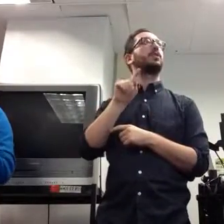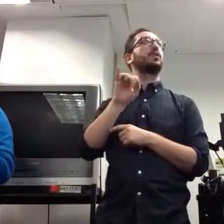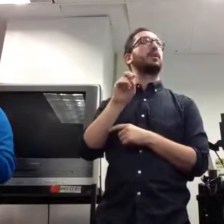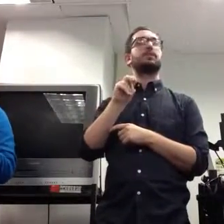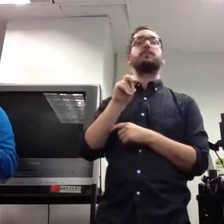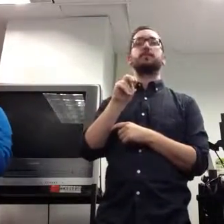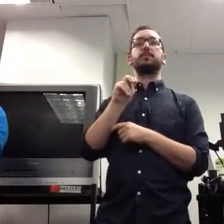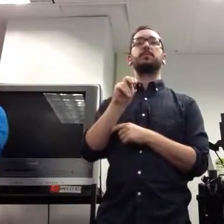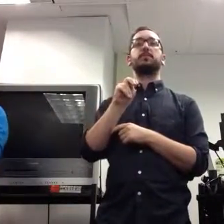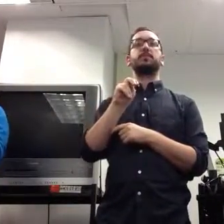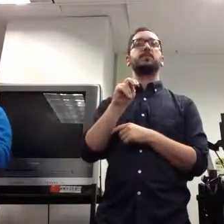evaporation.